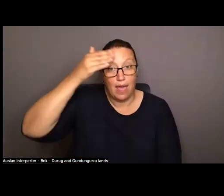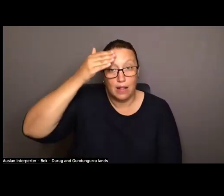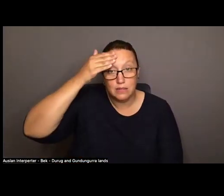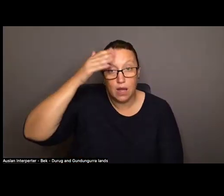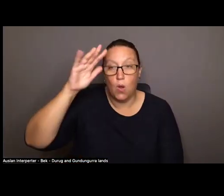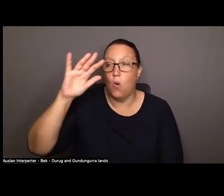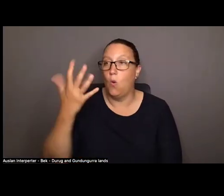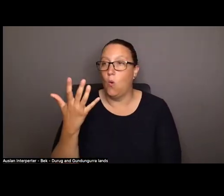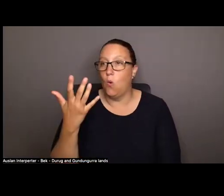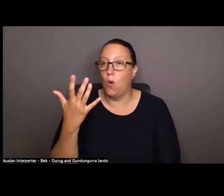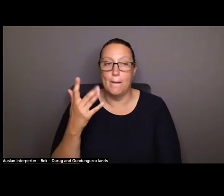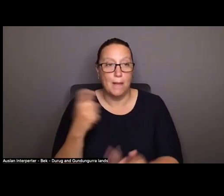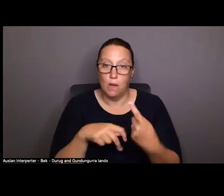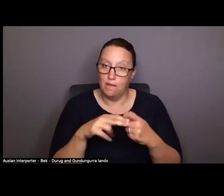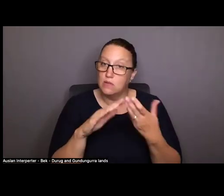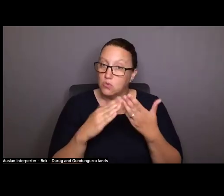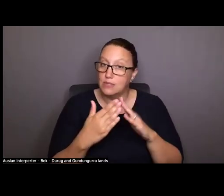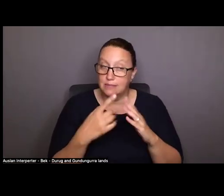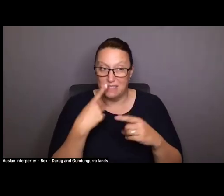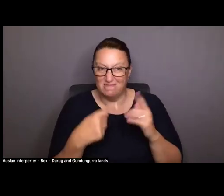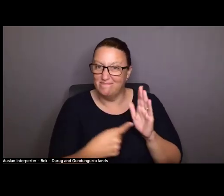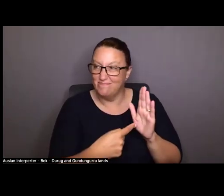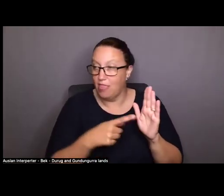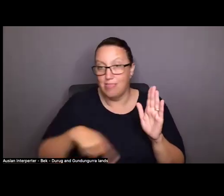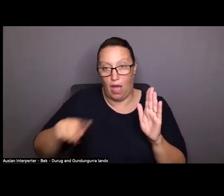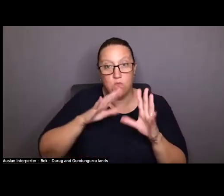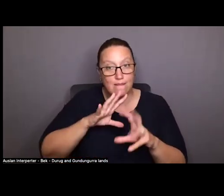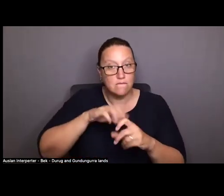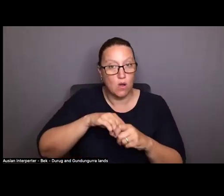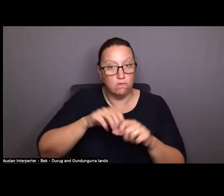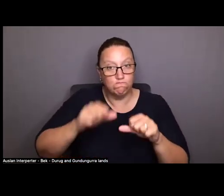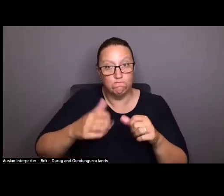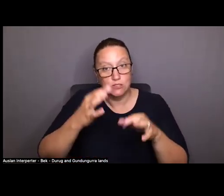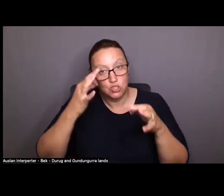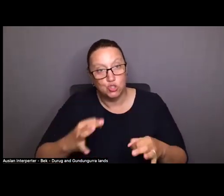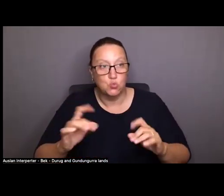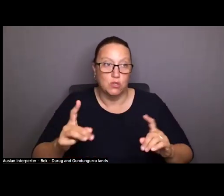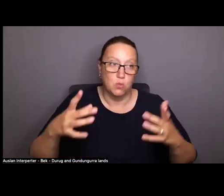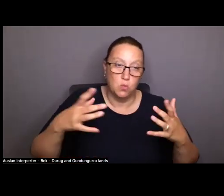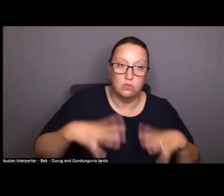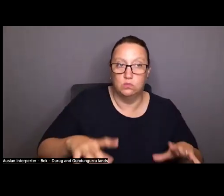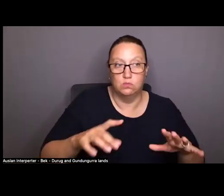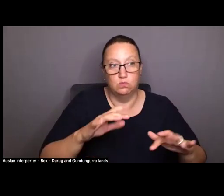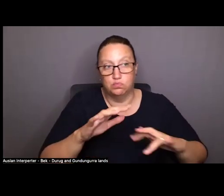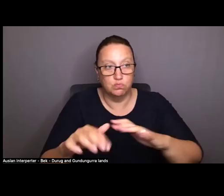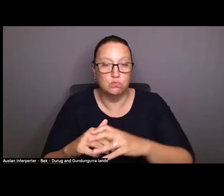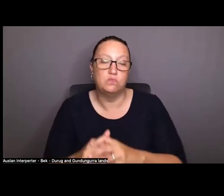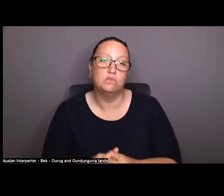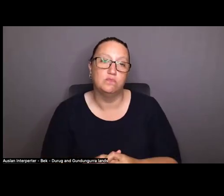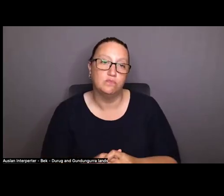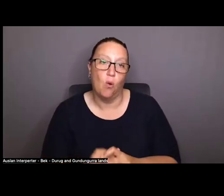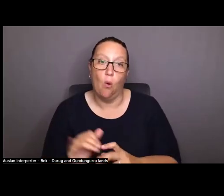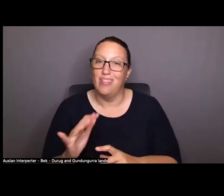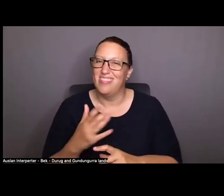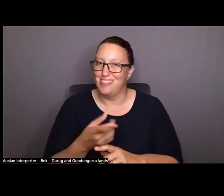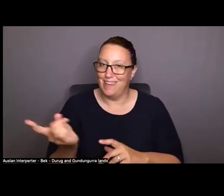member of the communities, explaining their participation in the decision-making processes, or their support